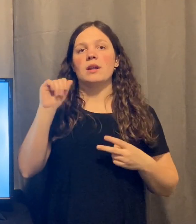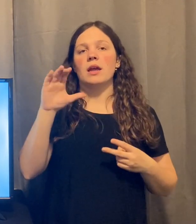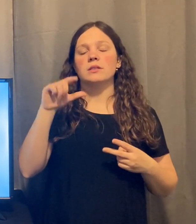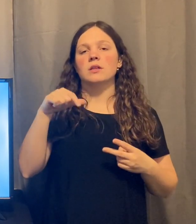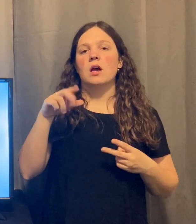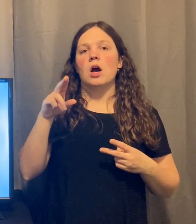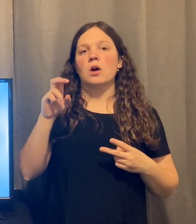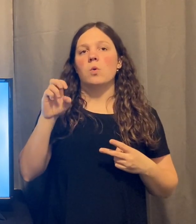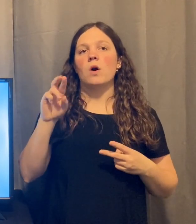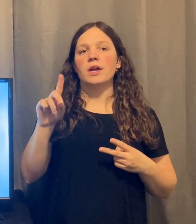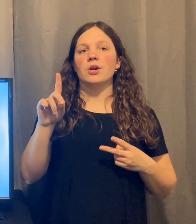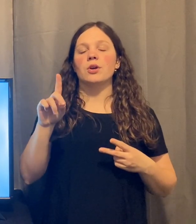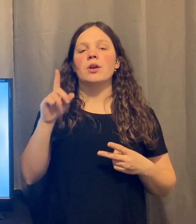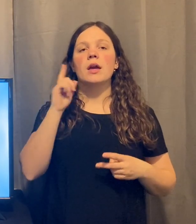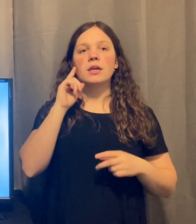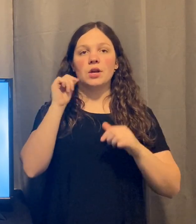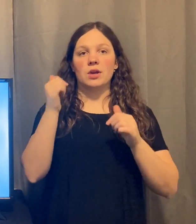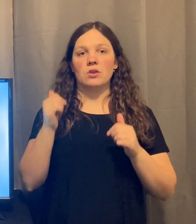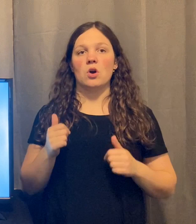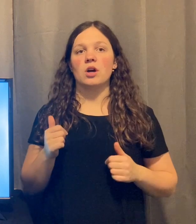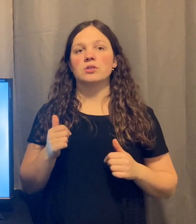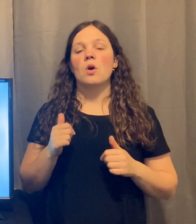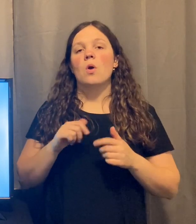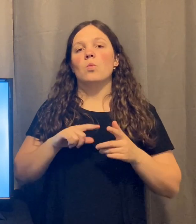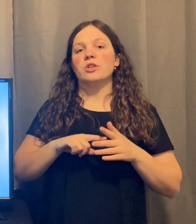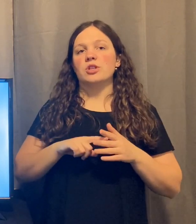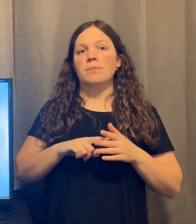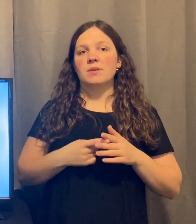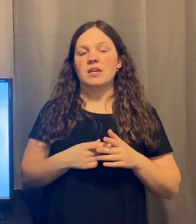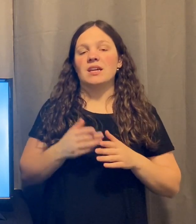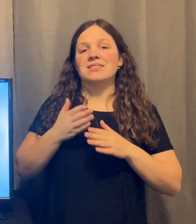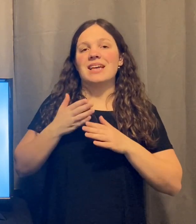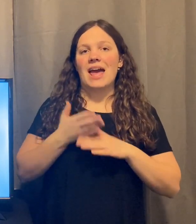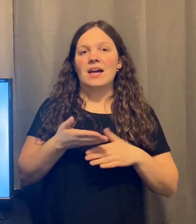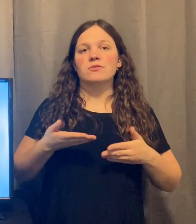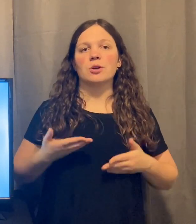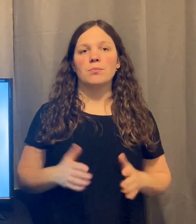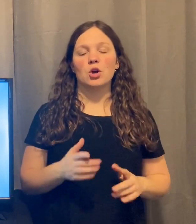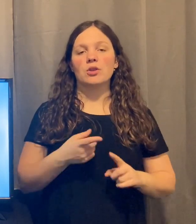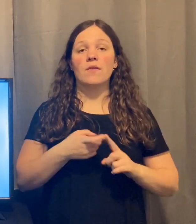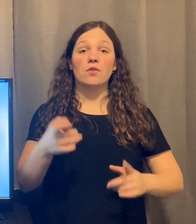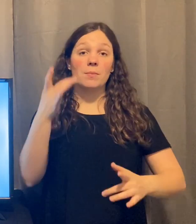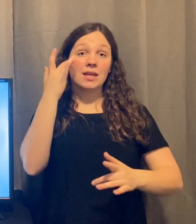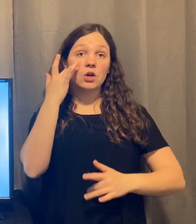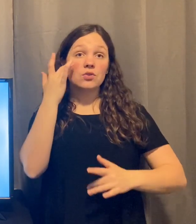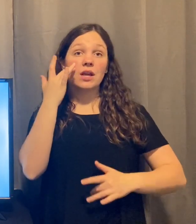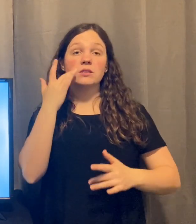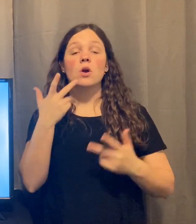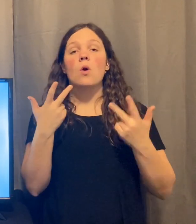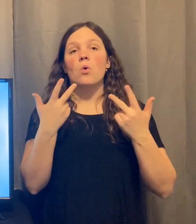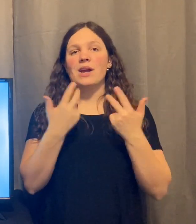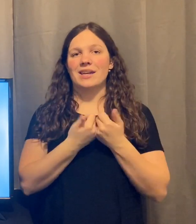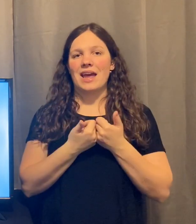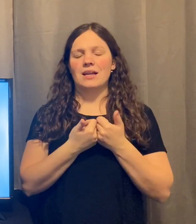is acquired hearing loss, which it begins after birth from illness or an